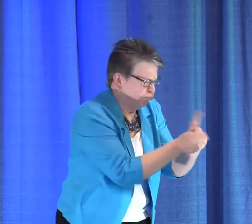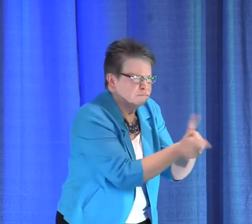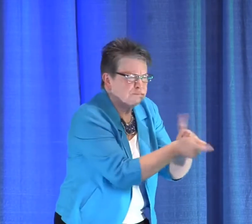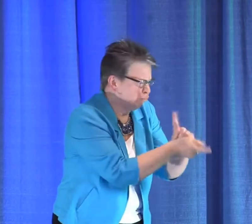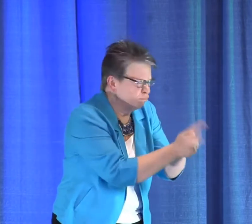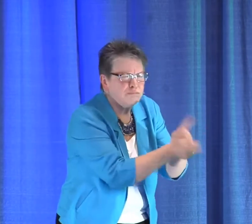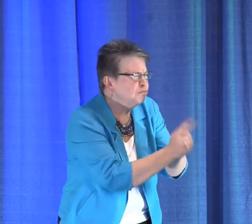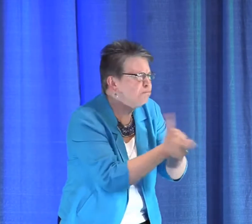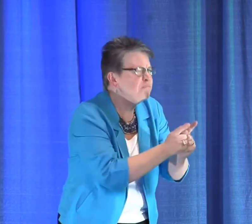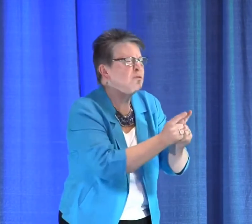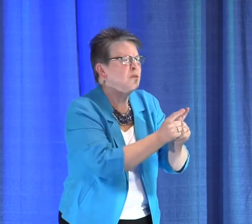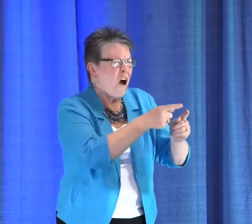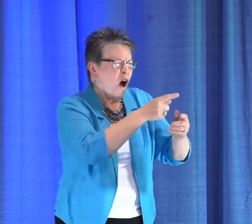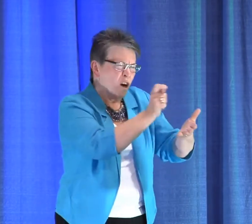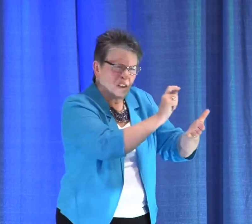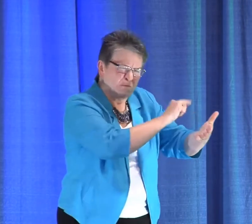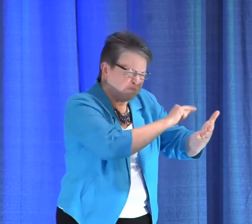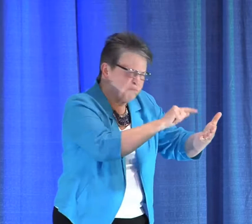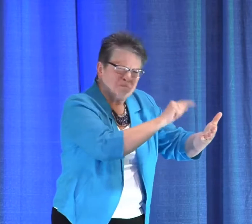Deaf communication and socialization